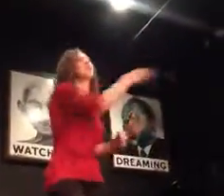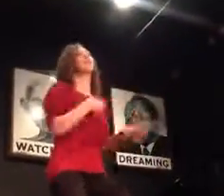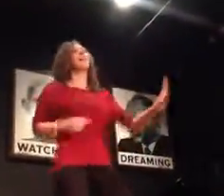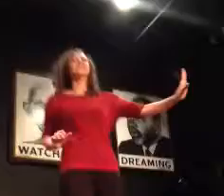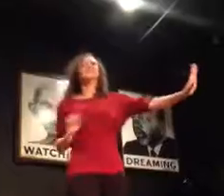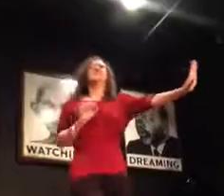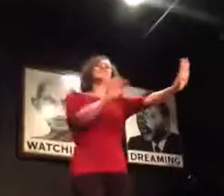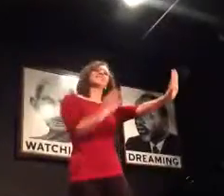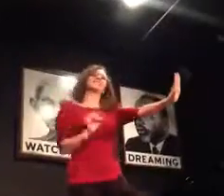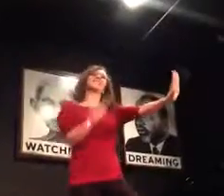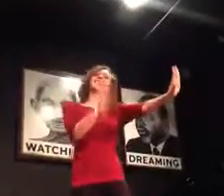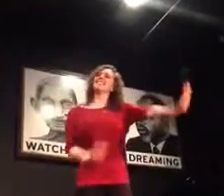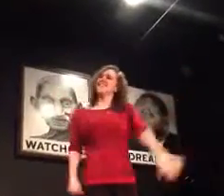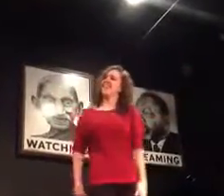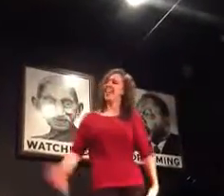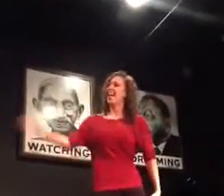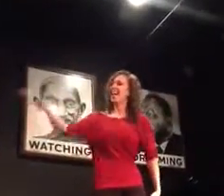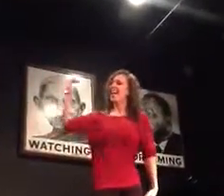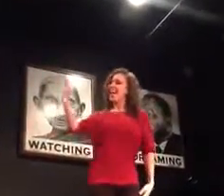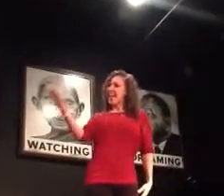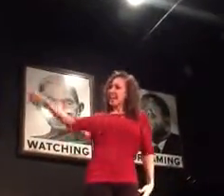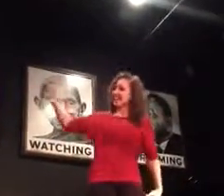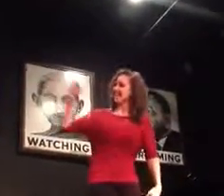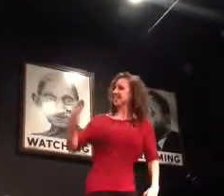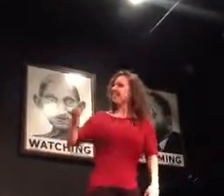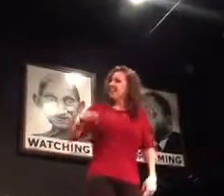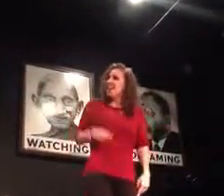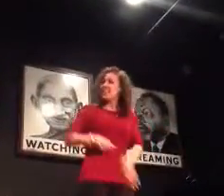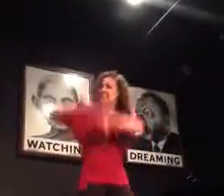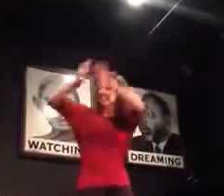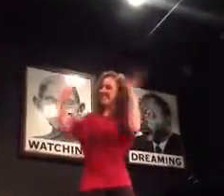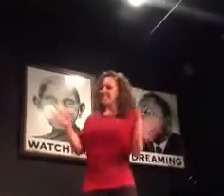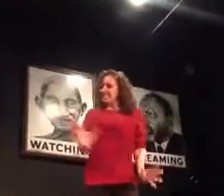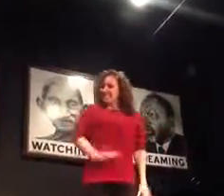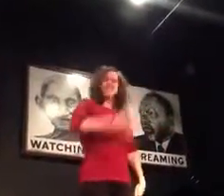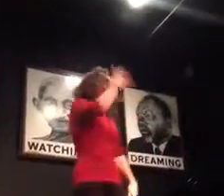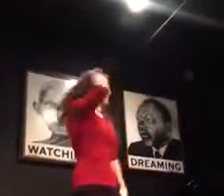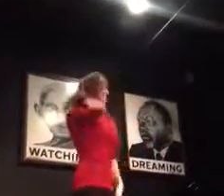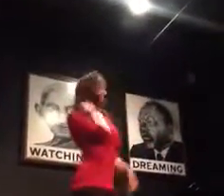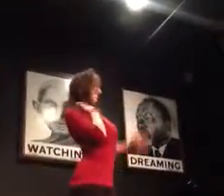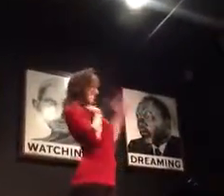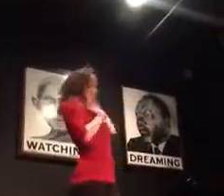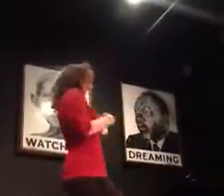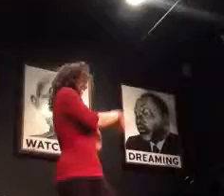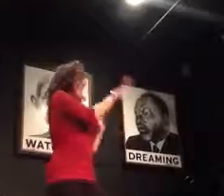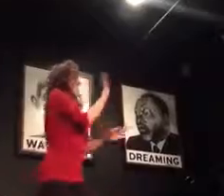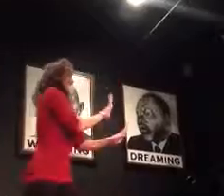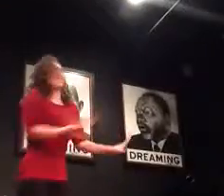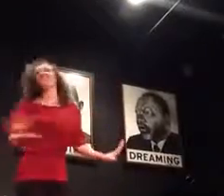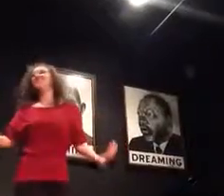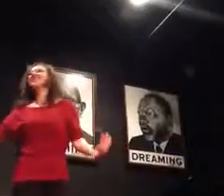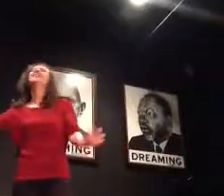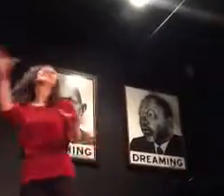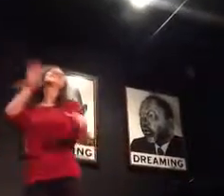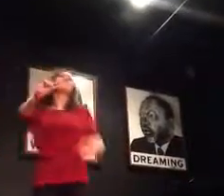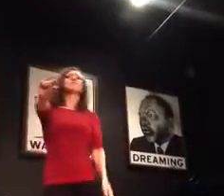that toot-toot, and let me give you that hee-hee. And my hands through my fro, bouncing on your pretty clothes.